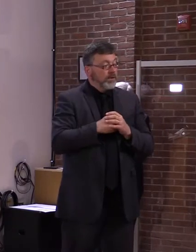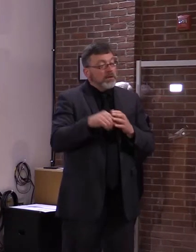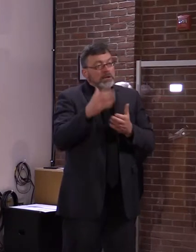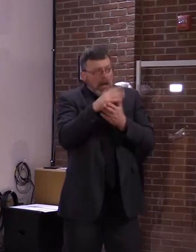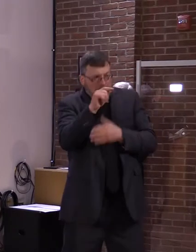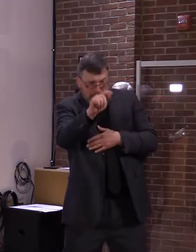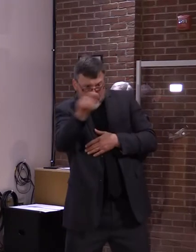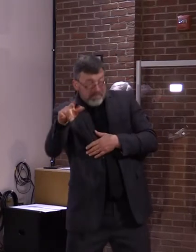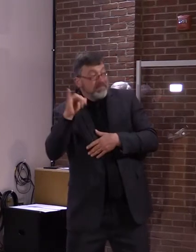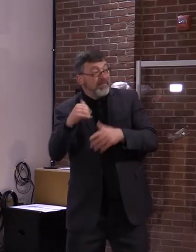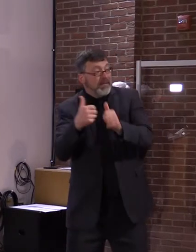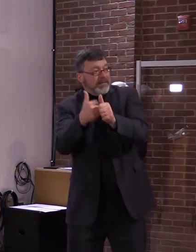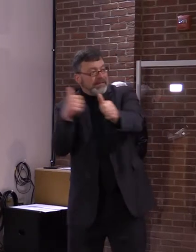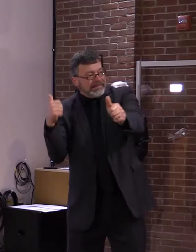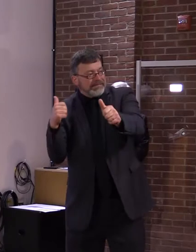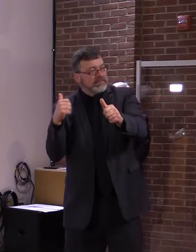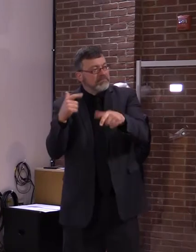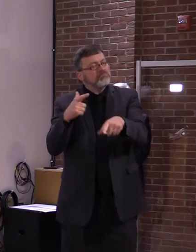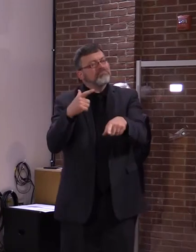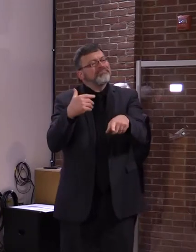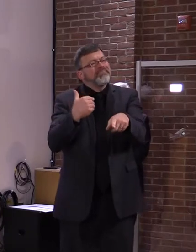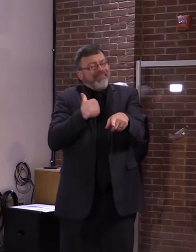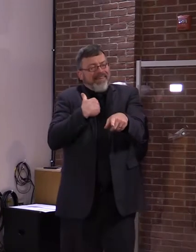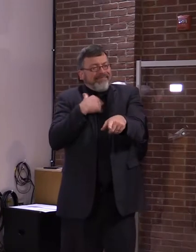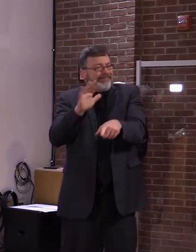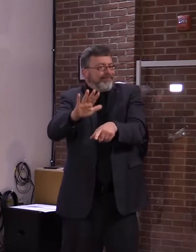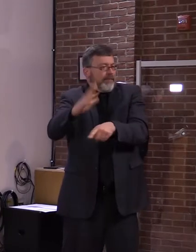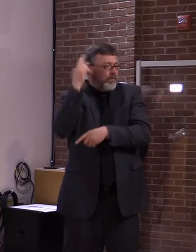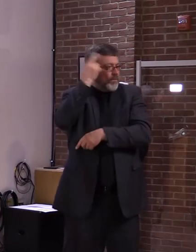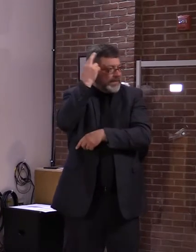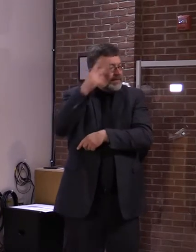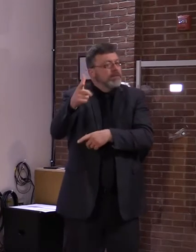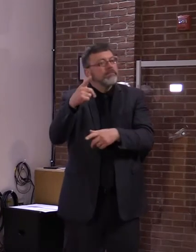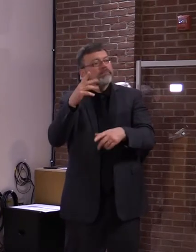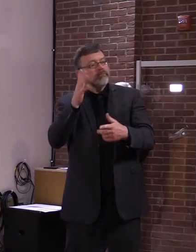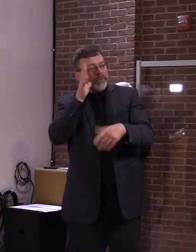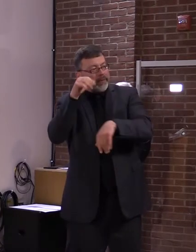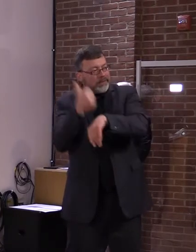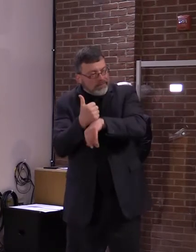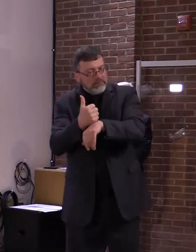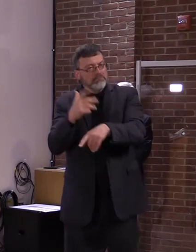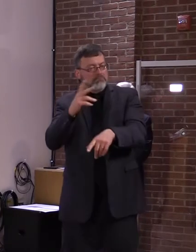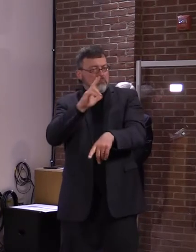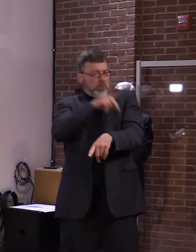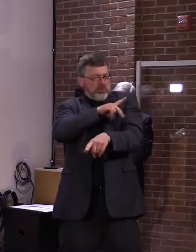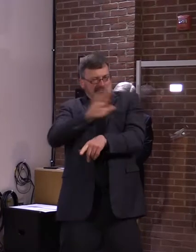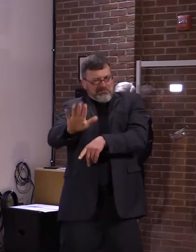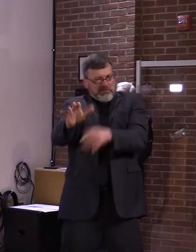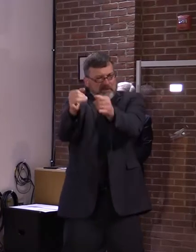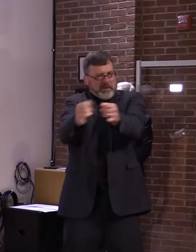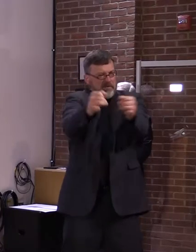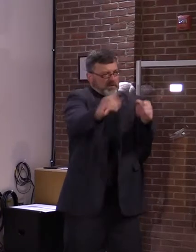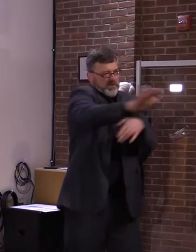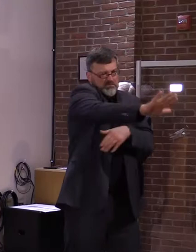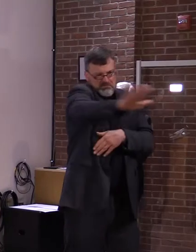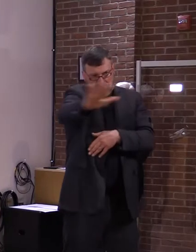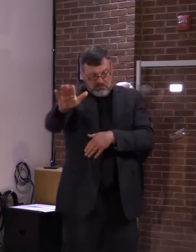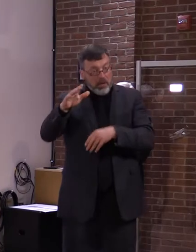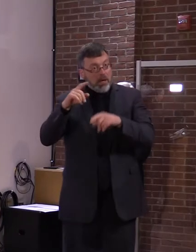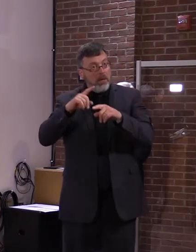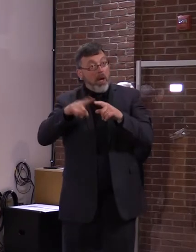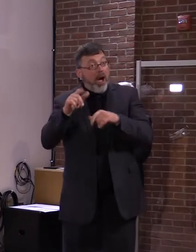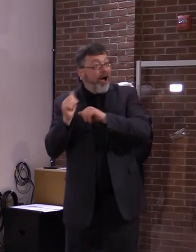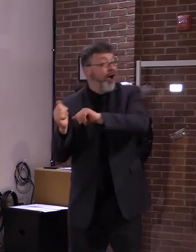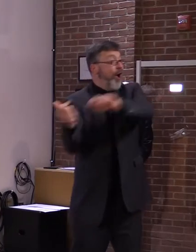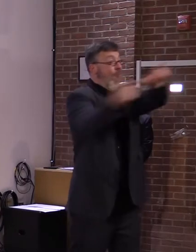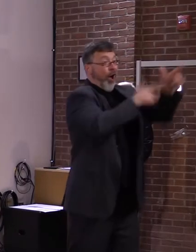students as opposed to whole grade or whole school remote learning that was more common during the pandemic. We have greatly